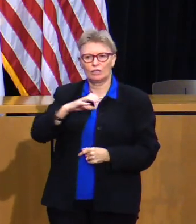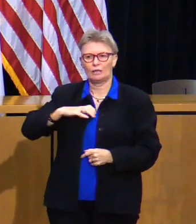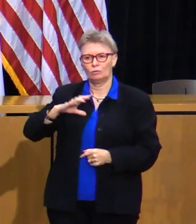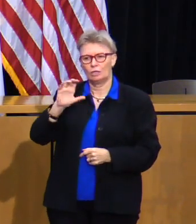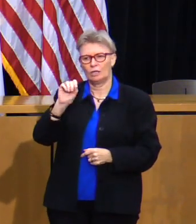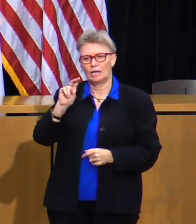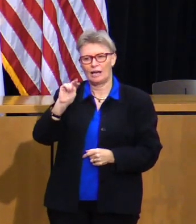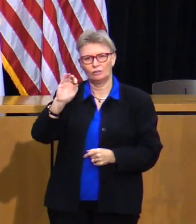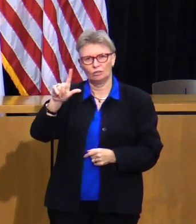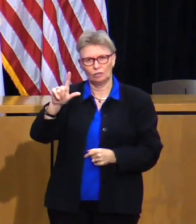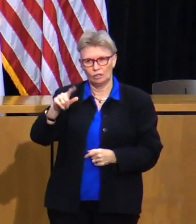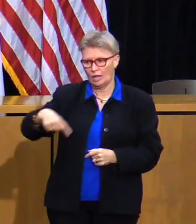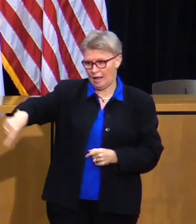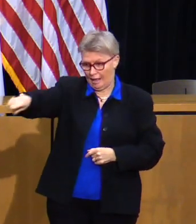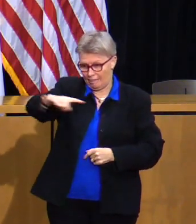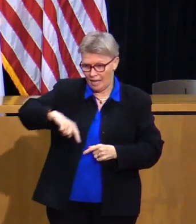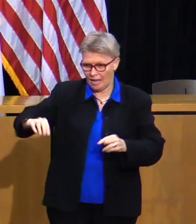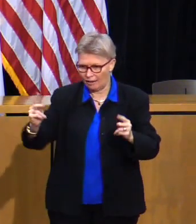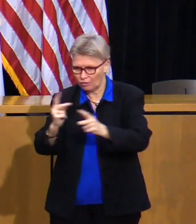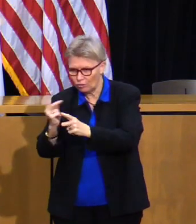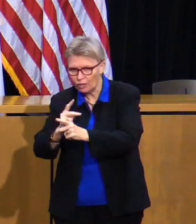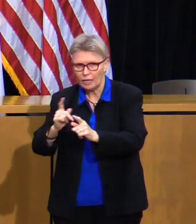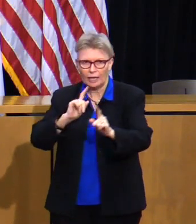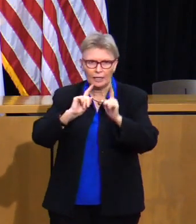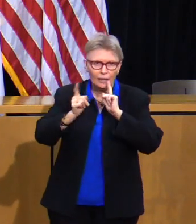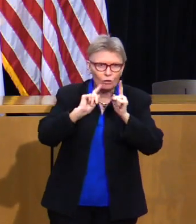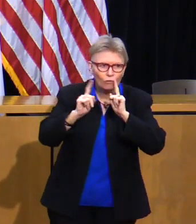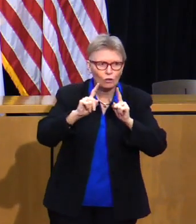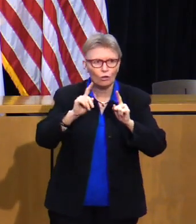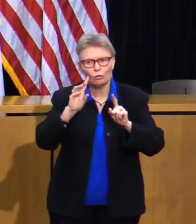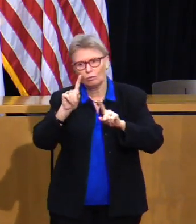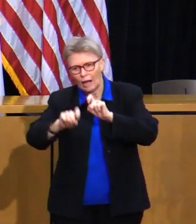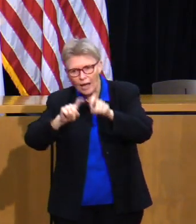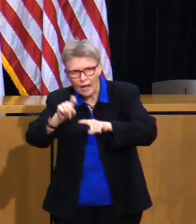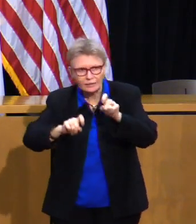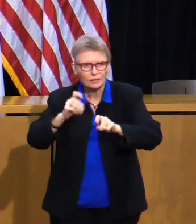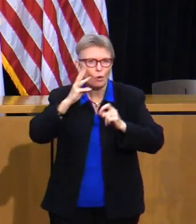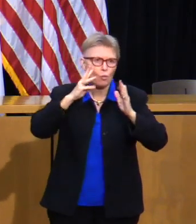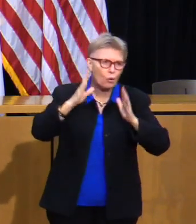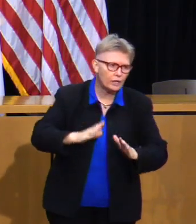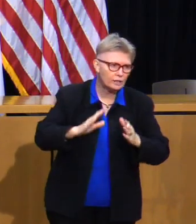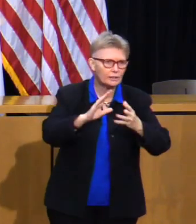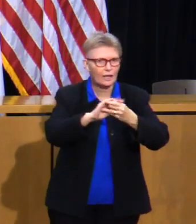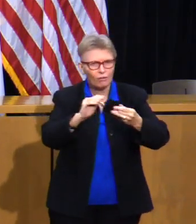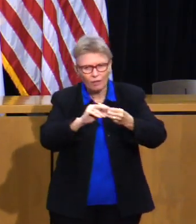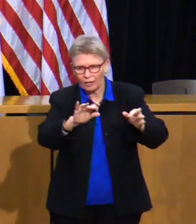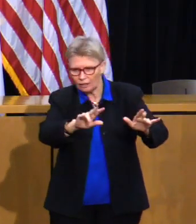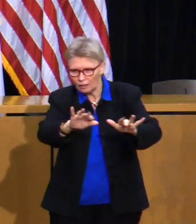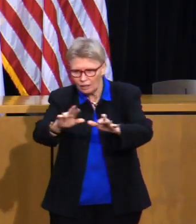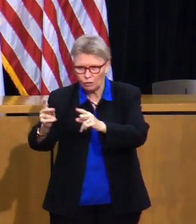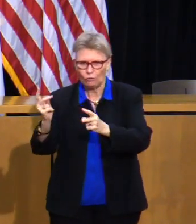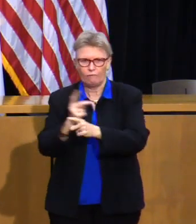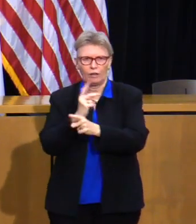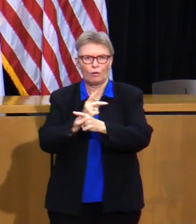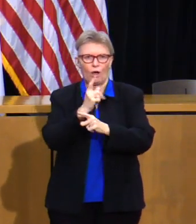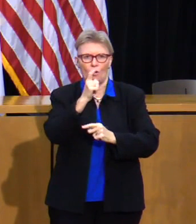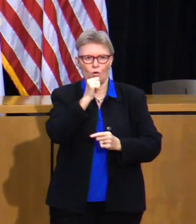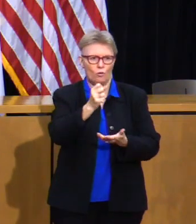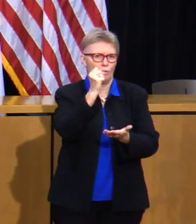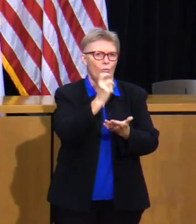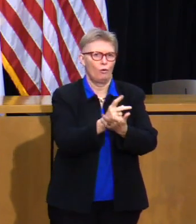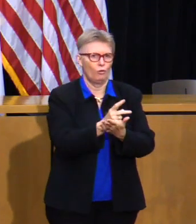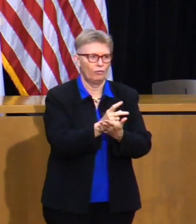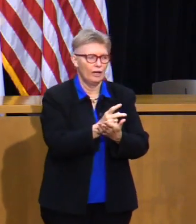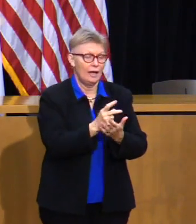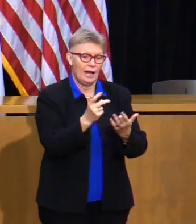another and with the witnesses and others they want to bring in to have their hearings to try and get it all wrapped up in a package